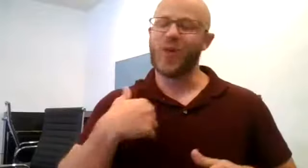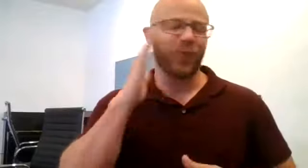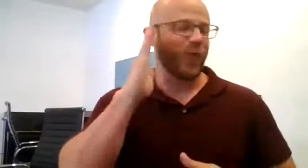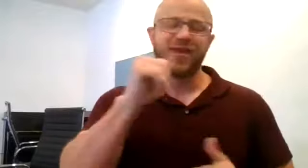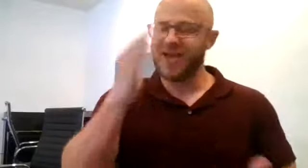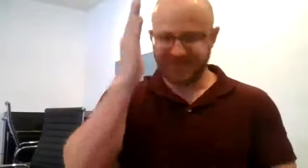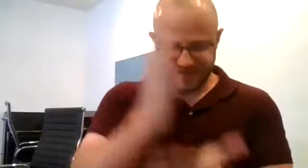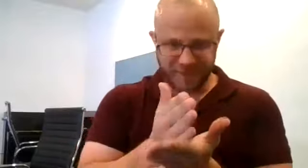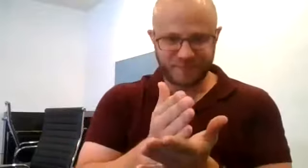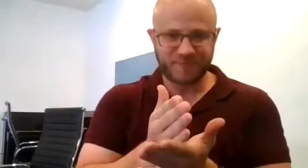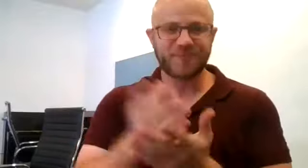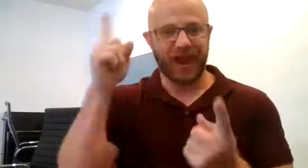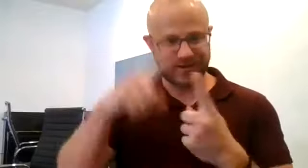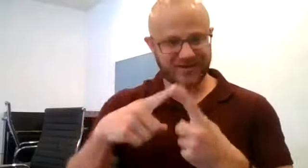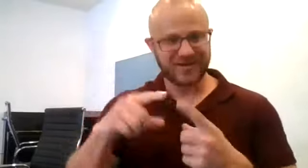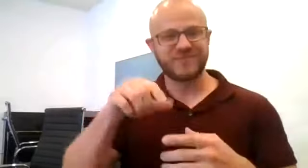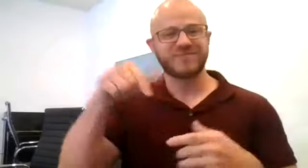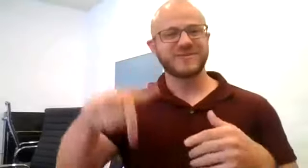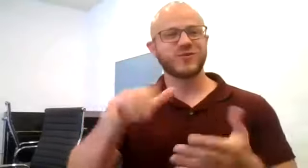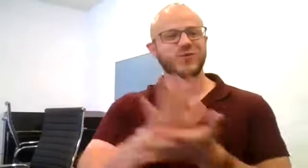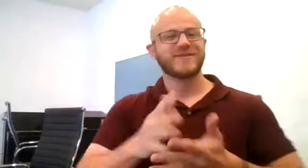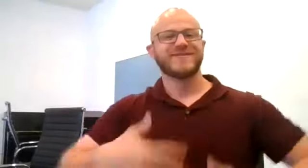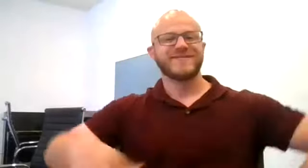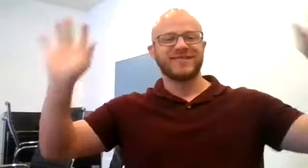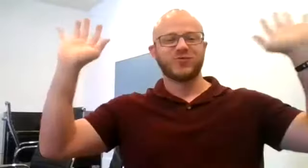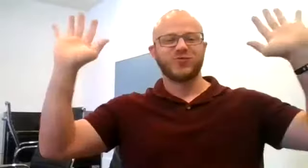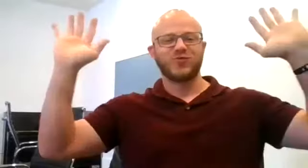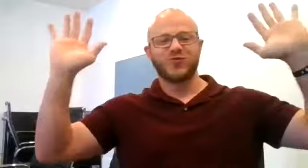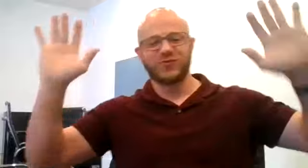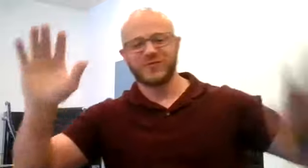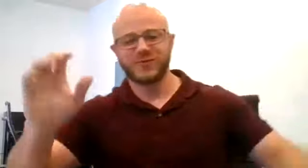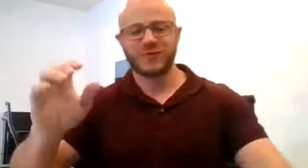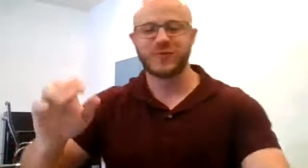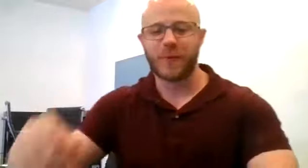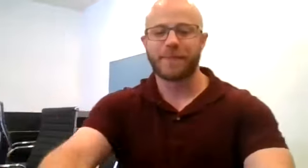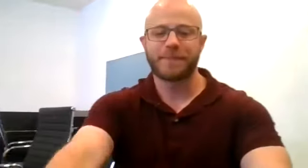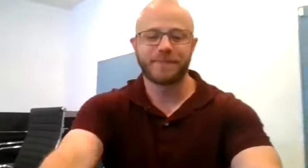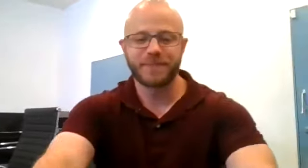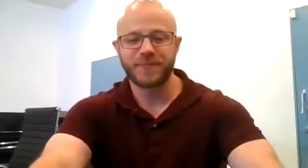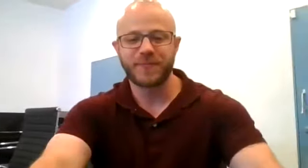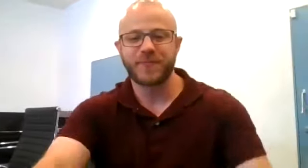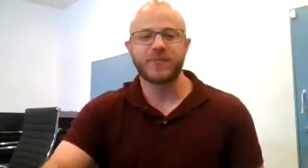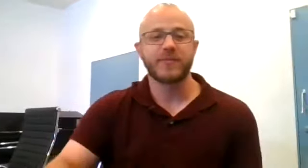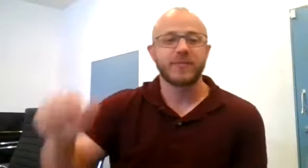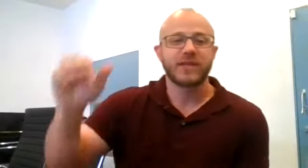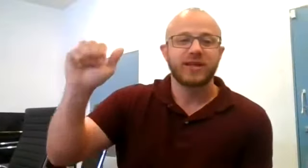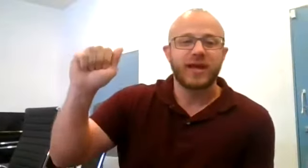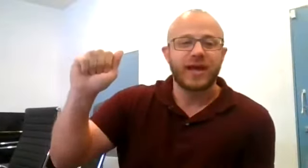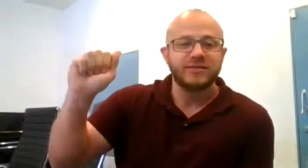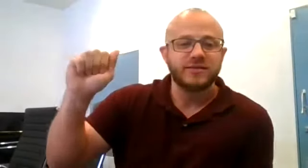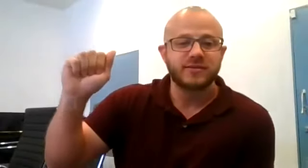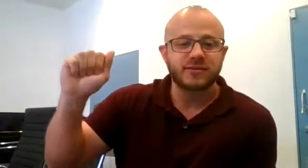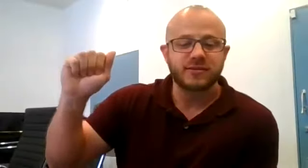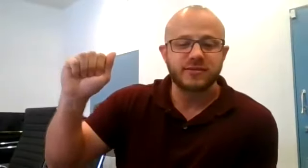again. So we will not stop until we are finished with these sessions. Here we go.